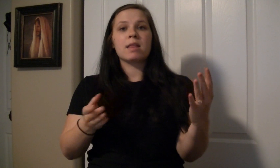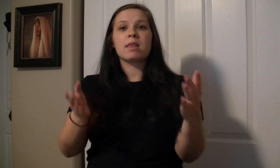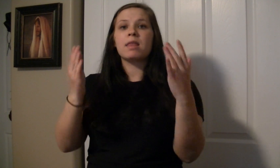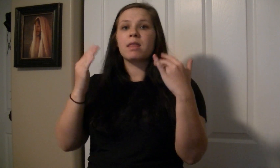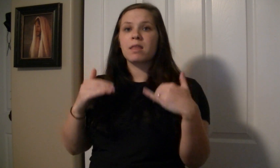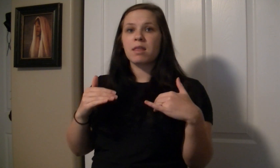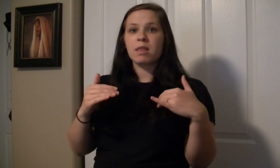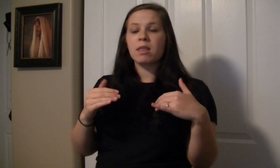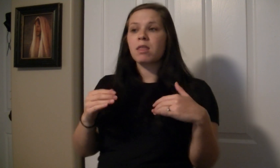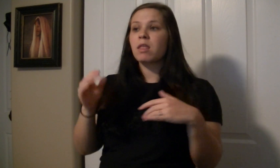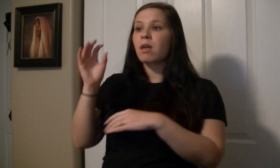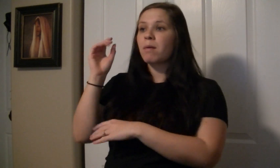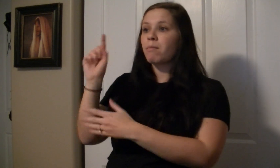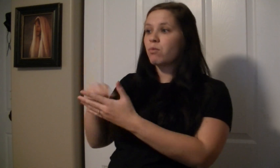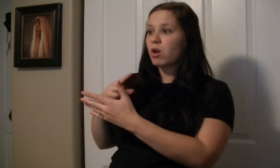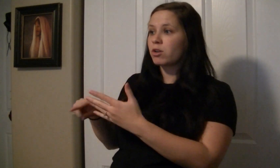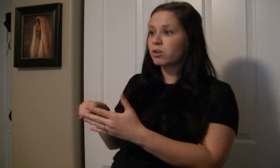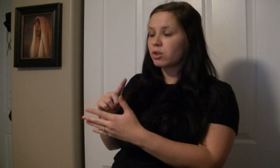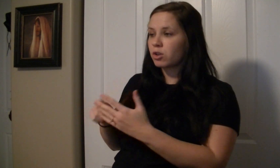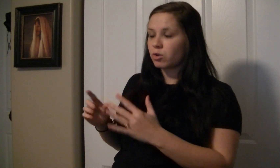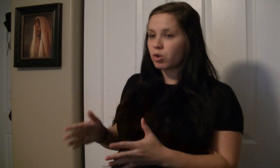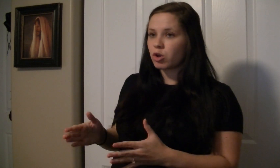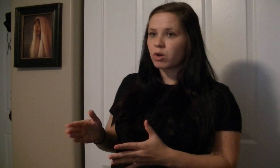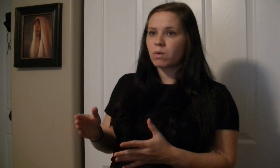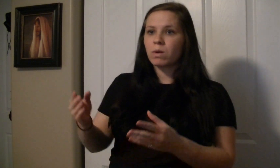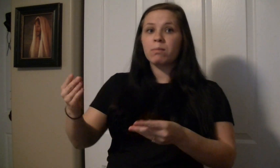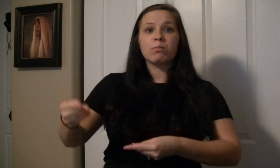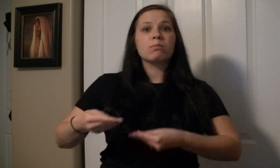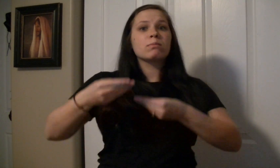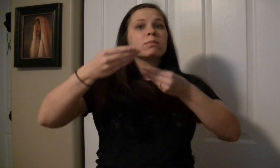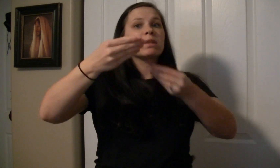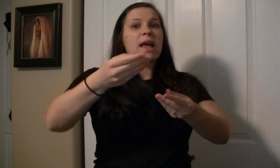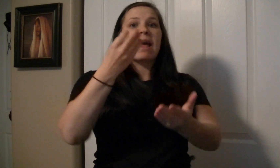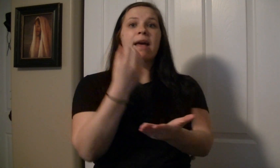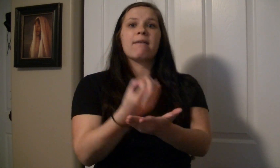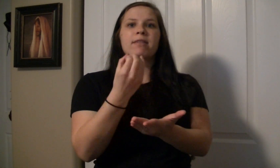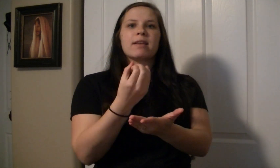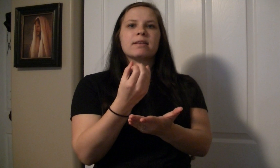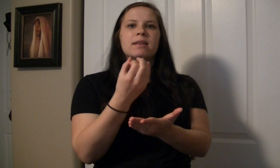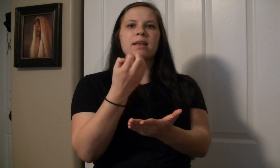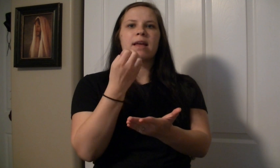judge as to the defendant's conduct in the community for that particular crime.